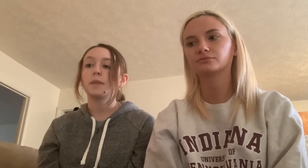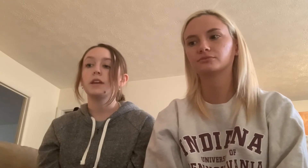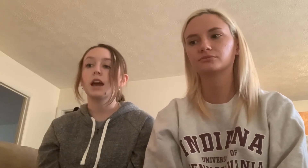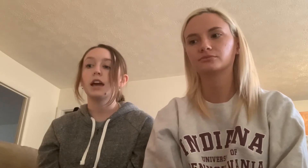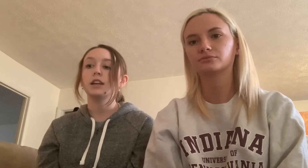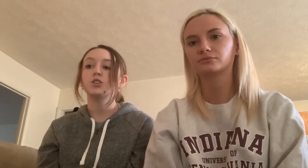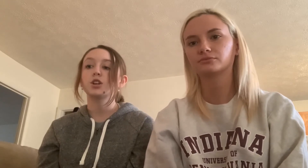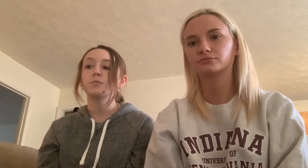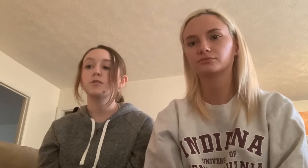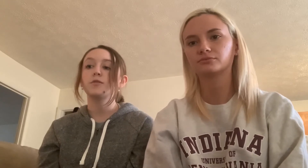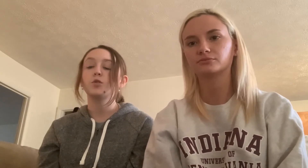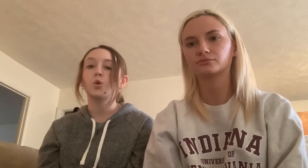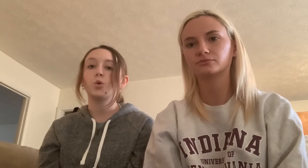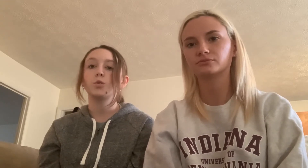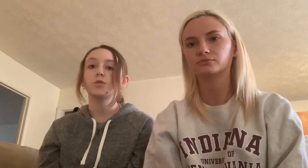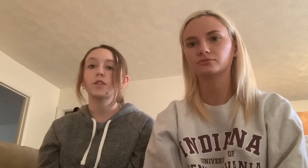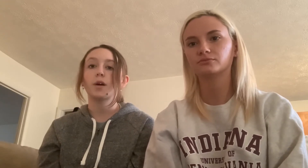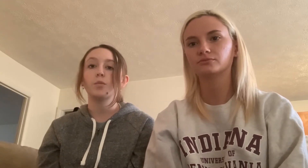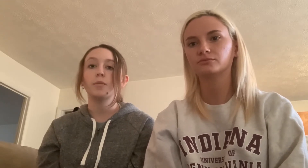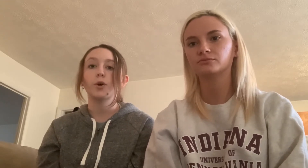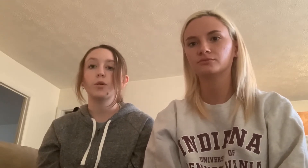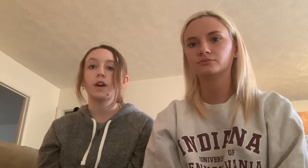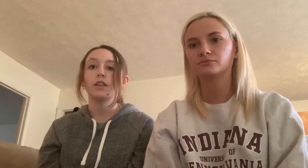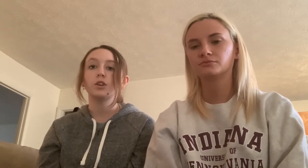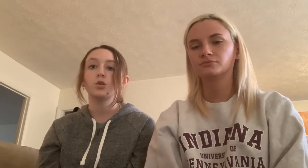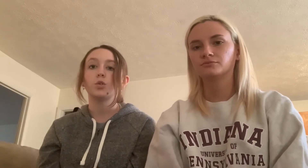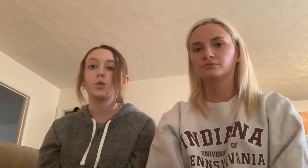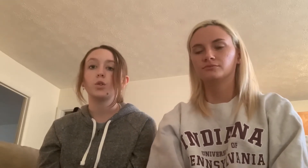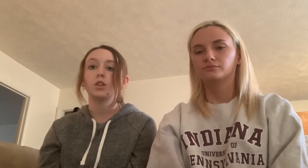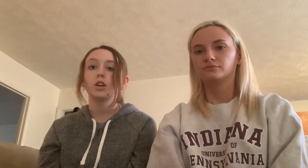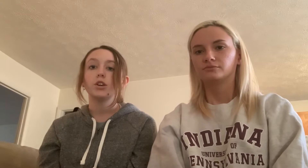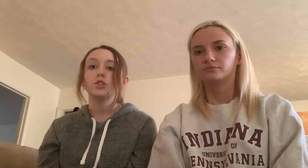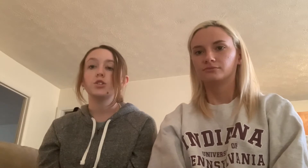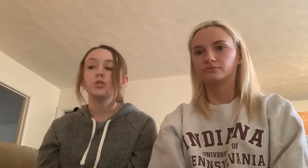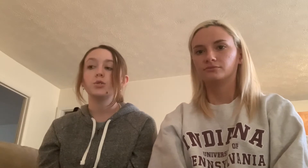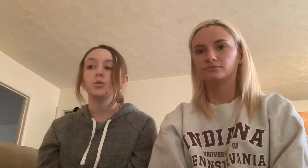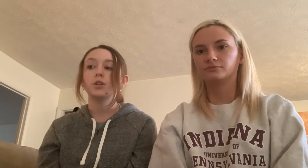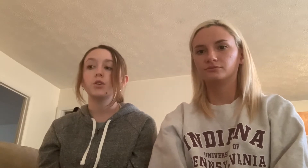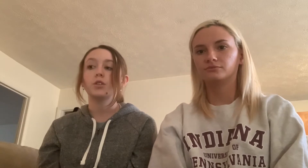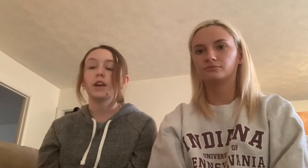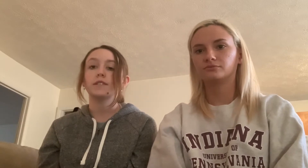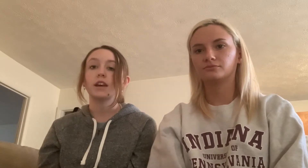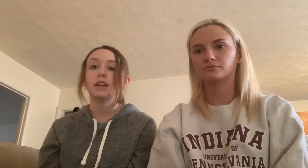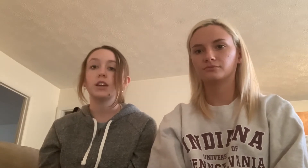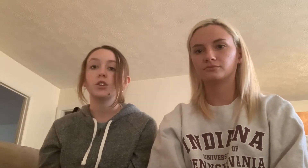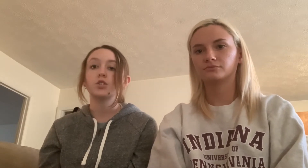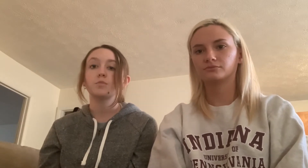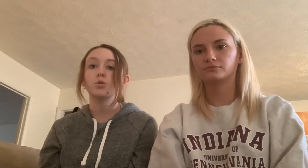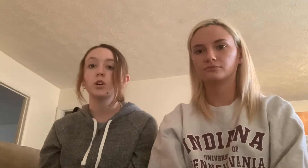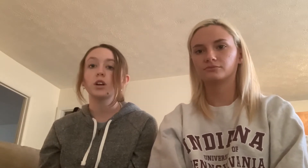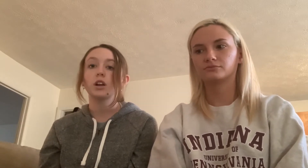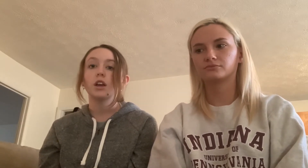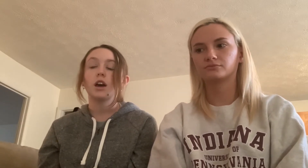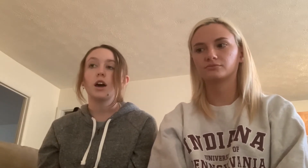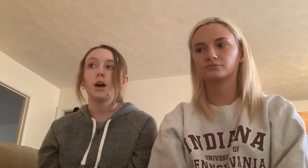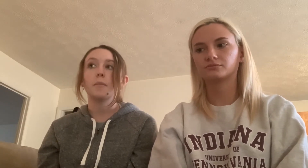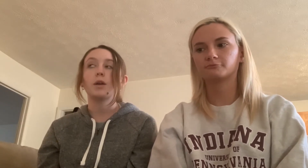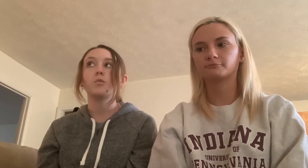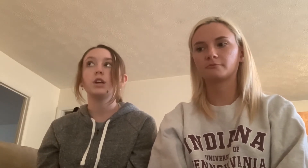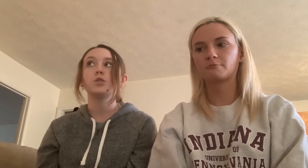And in terms of goals, we both had the goal to utilize signed English more, and we used